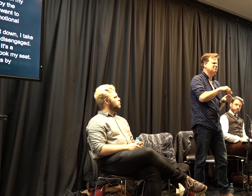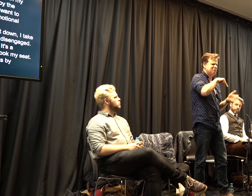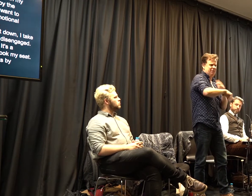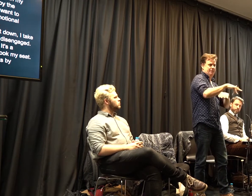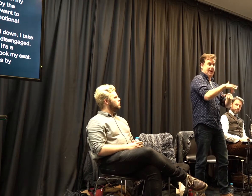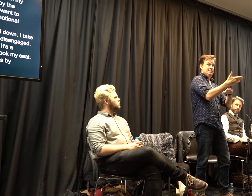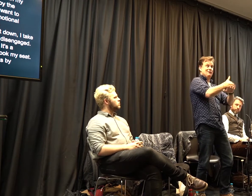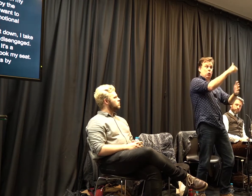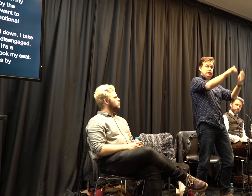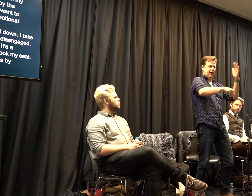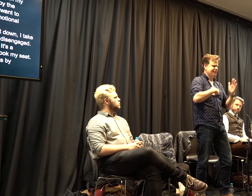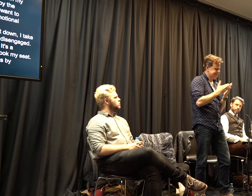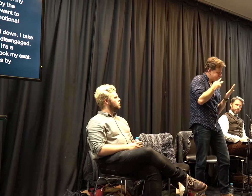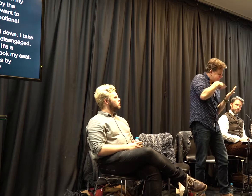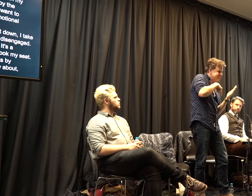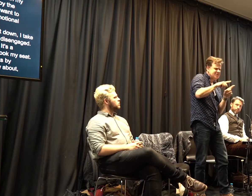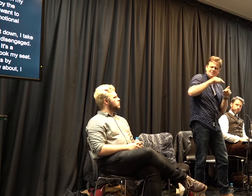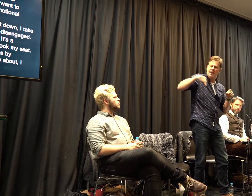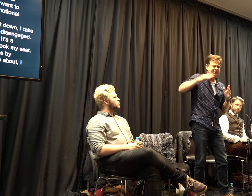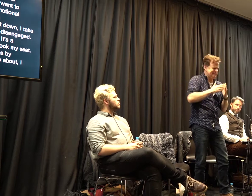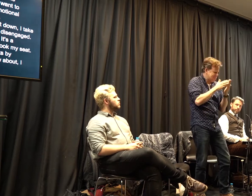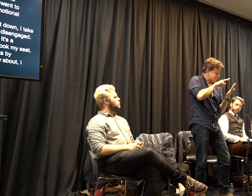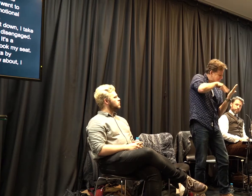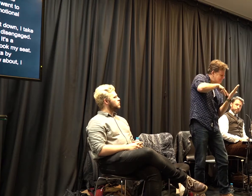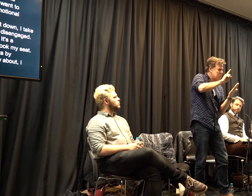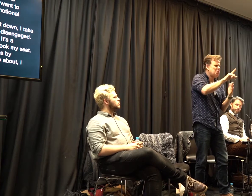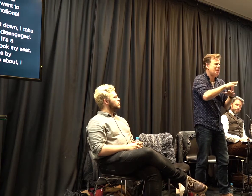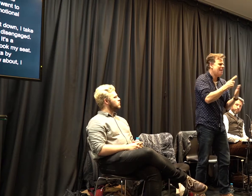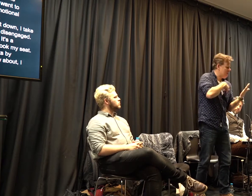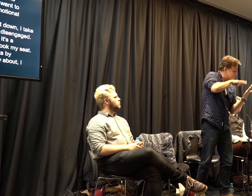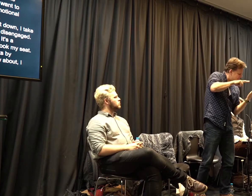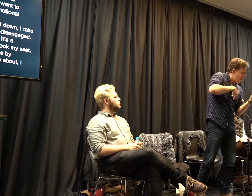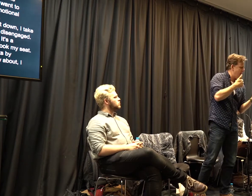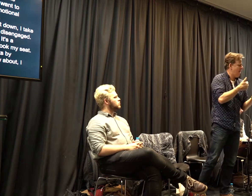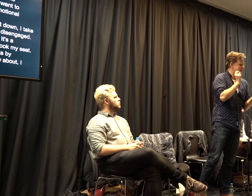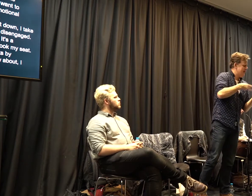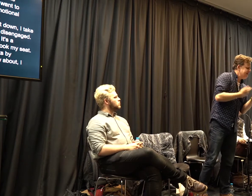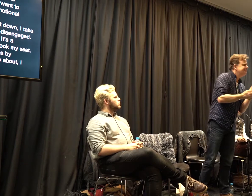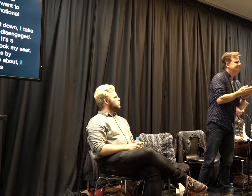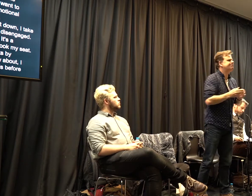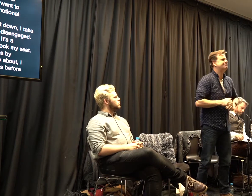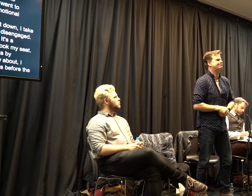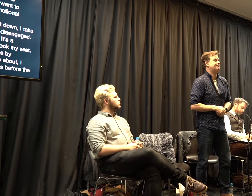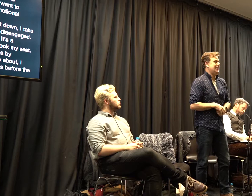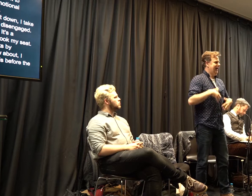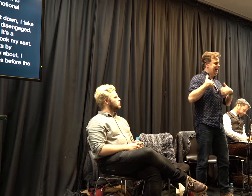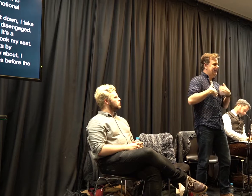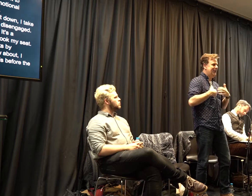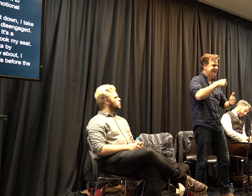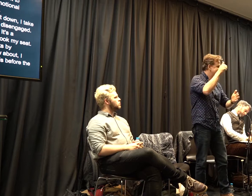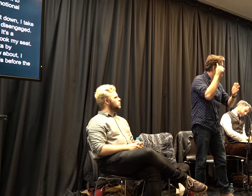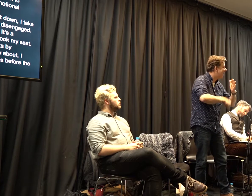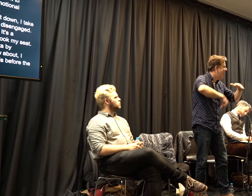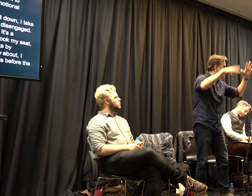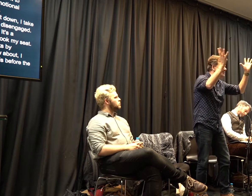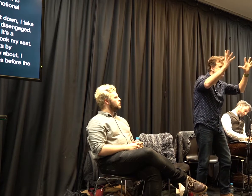at school. I read the synopsis before the play began, as many other people would. So, okay, I've got the gist, I know what it's